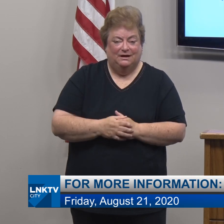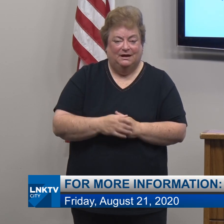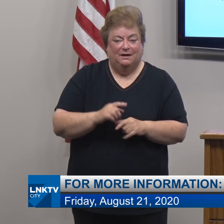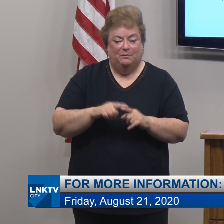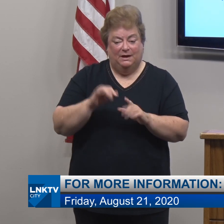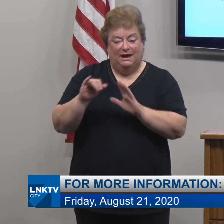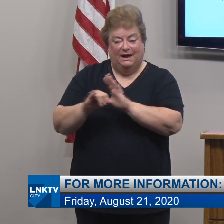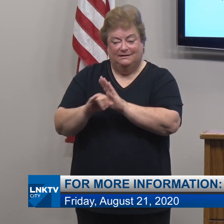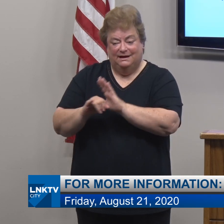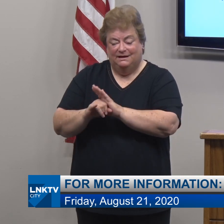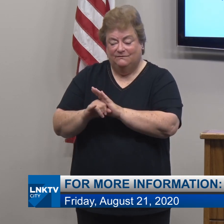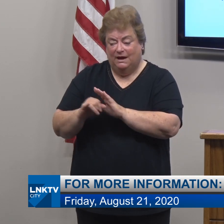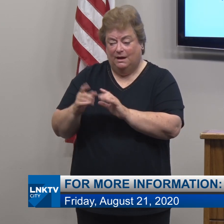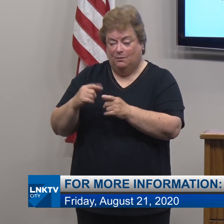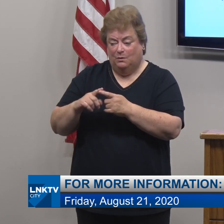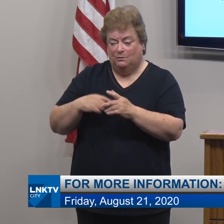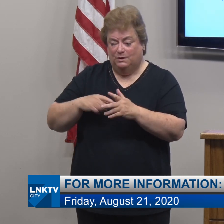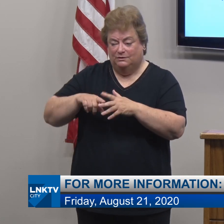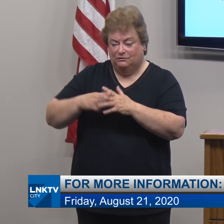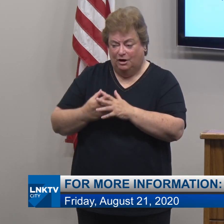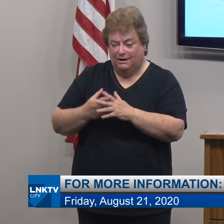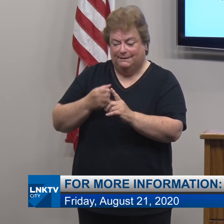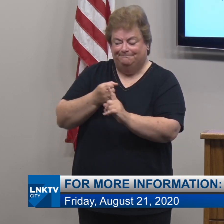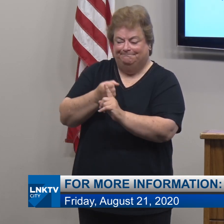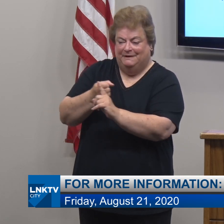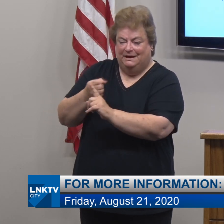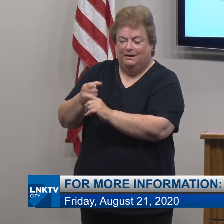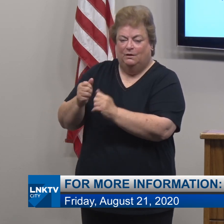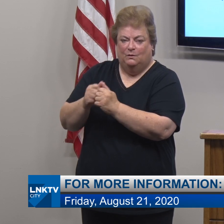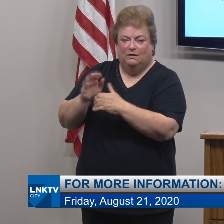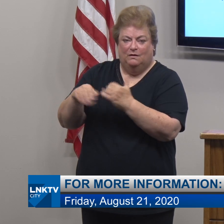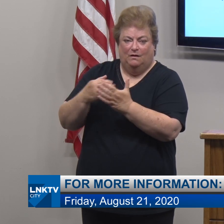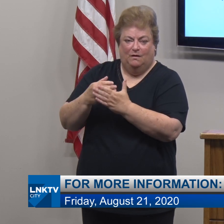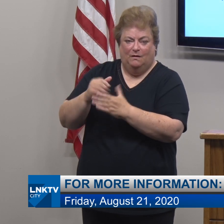we started giving the messaging about the bars